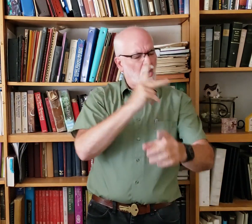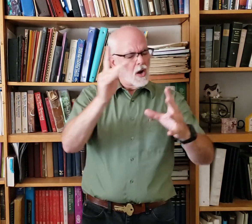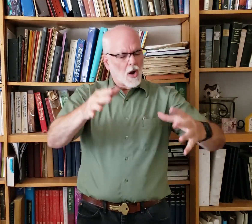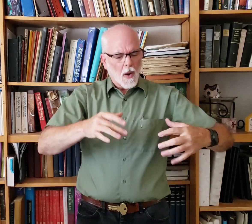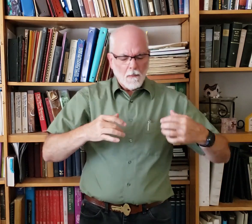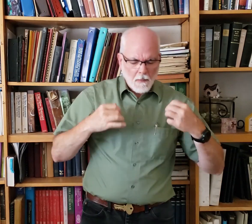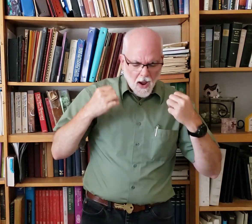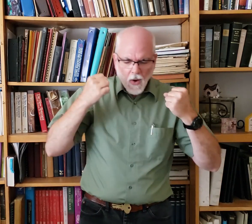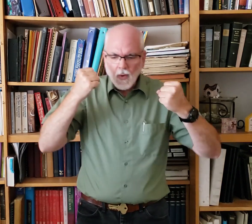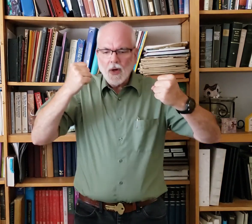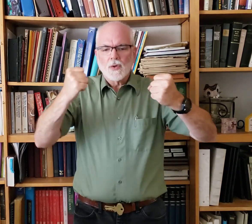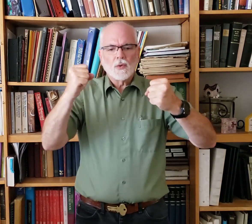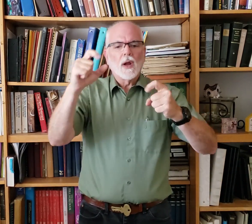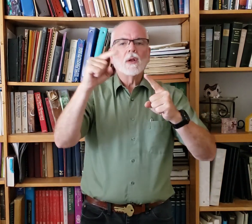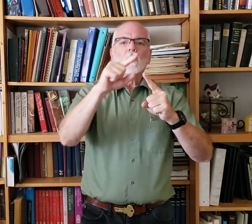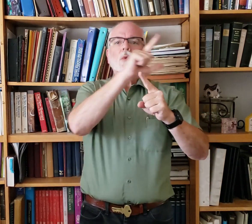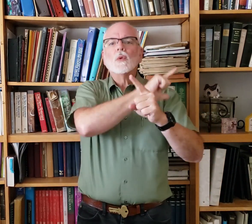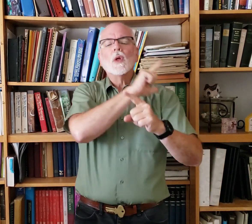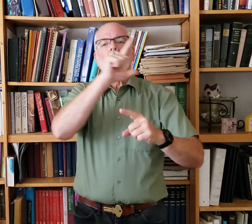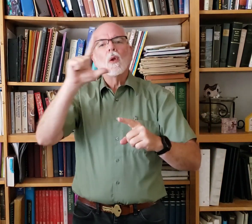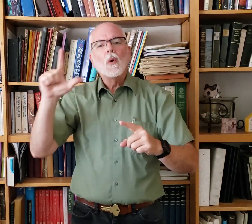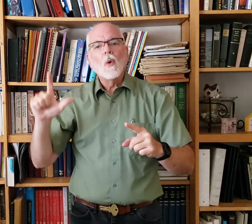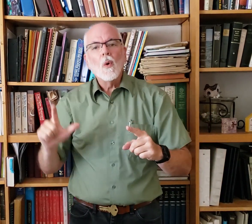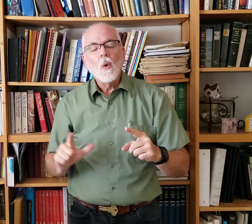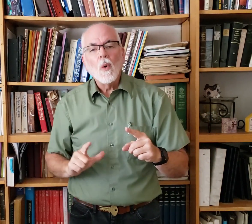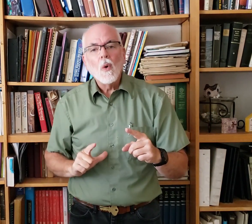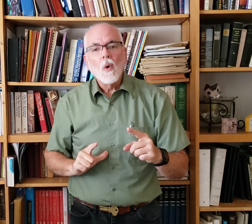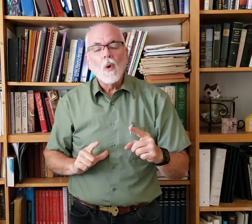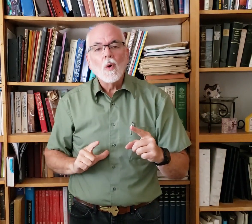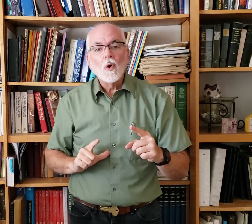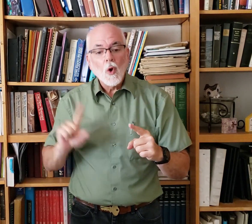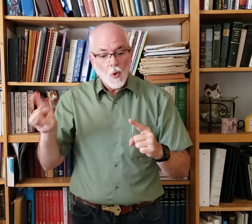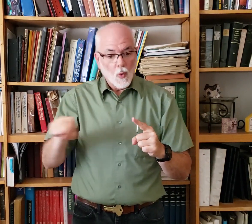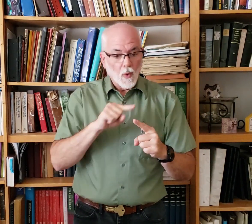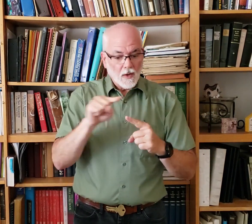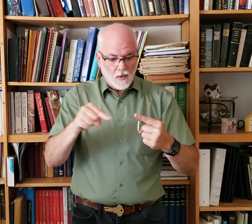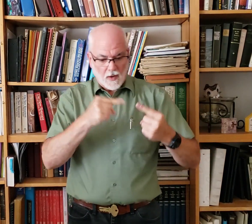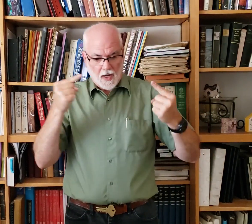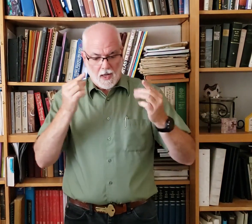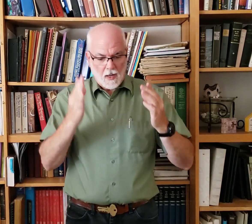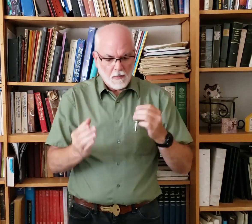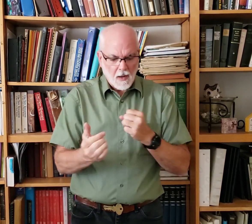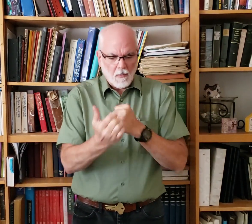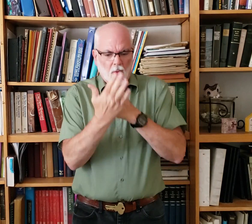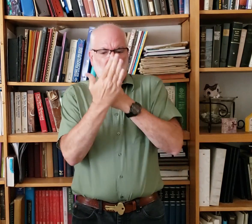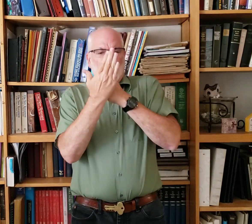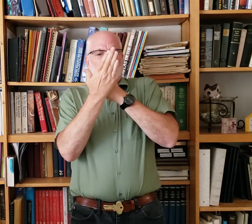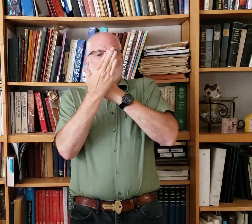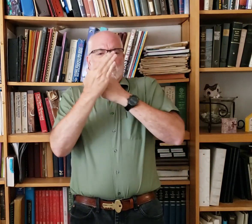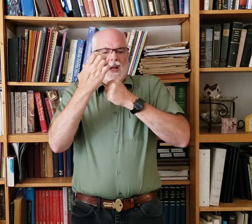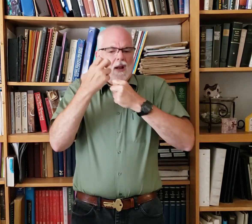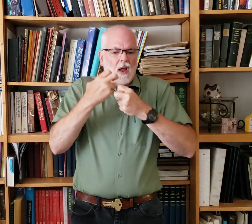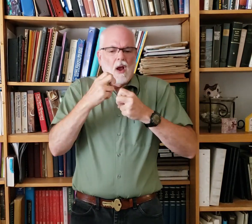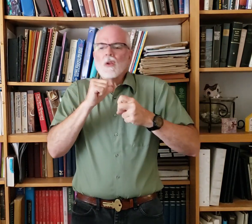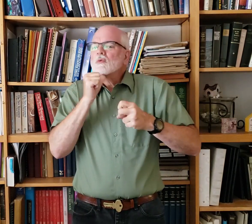honor, power and strength to the Lord. When your enemy presses in hard, do